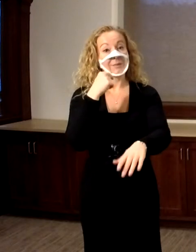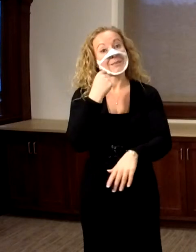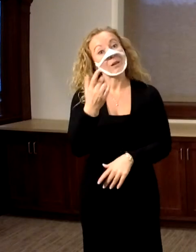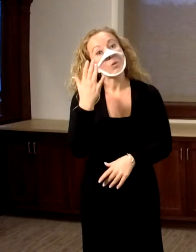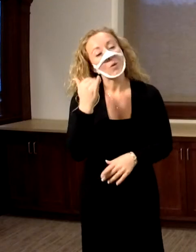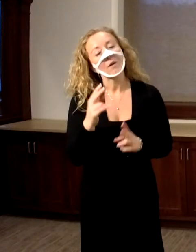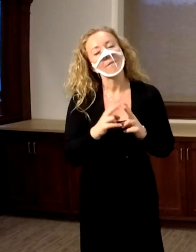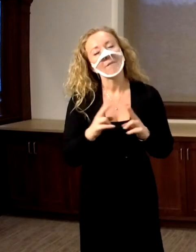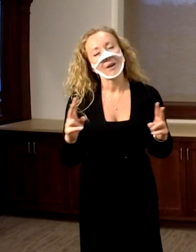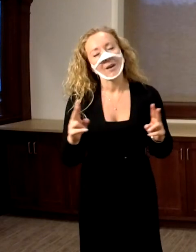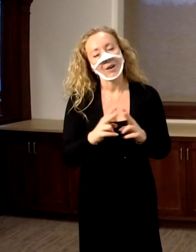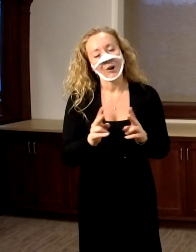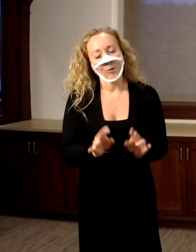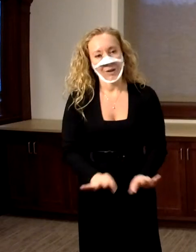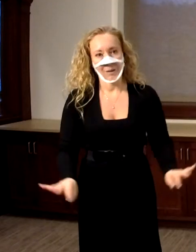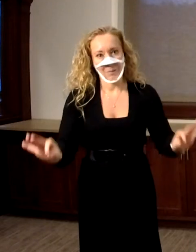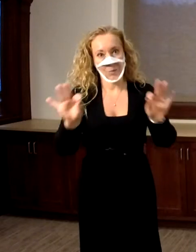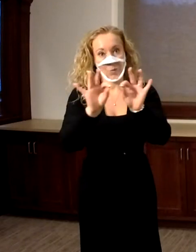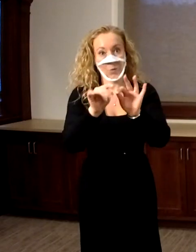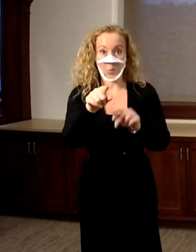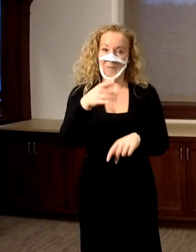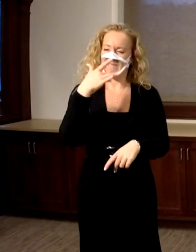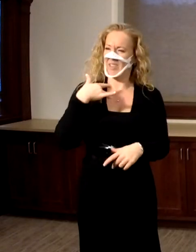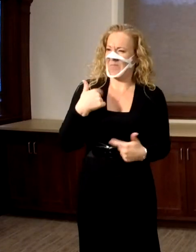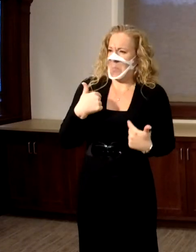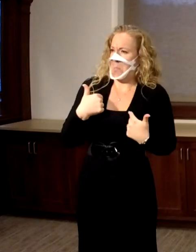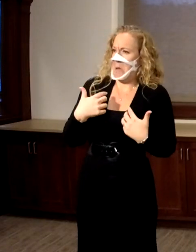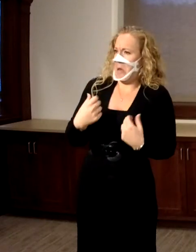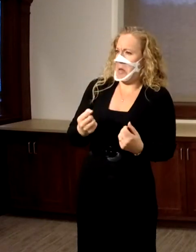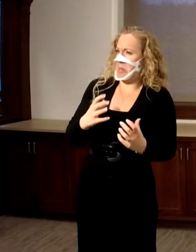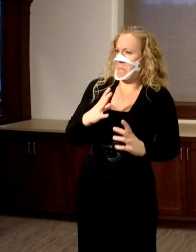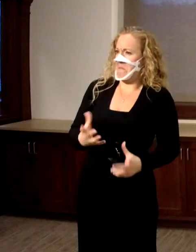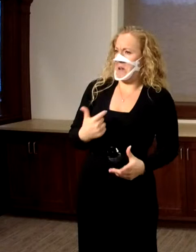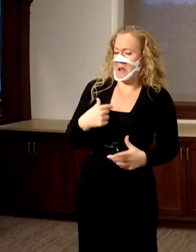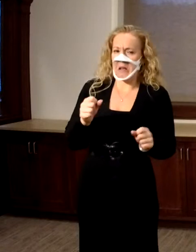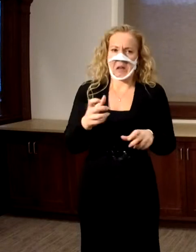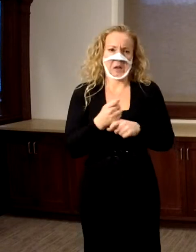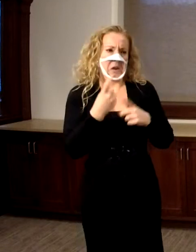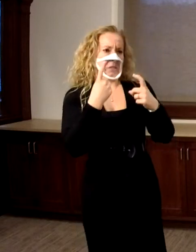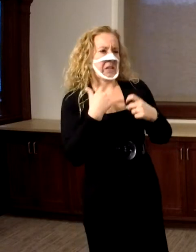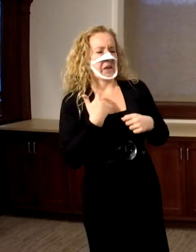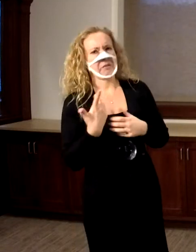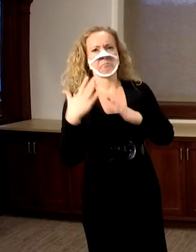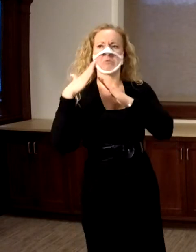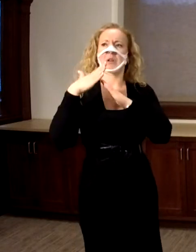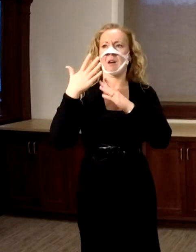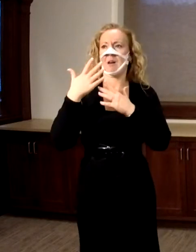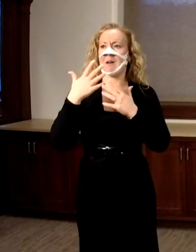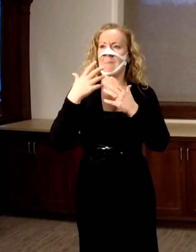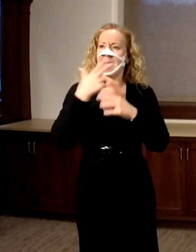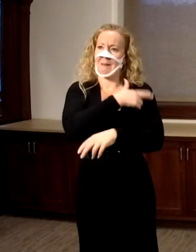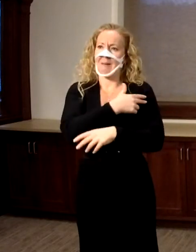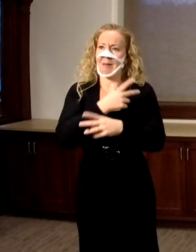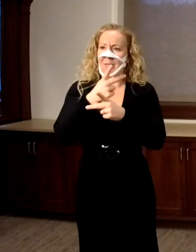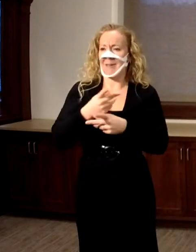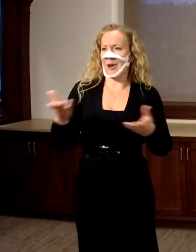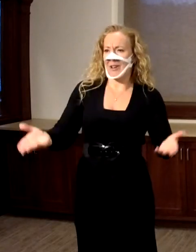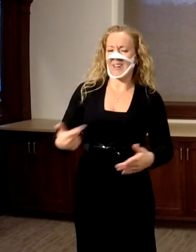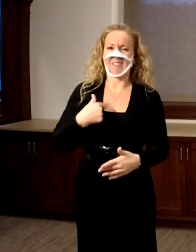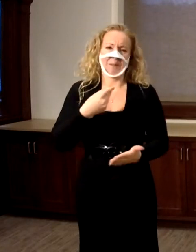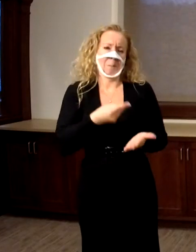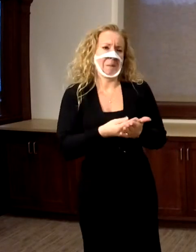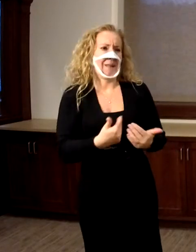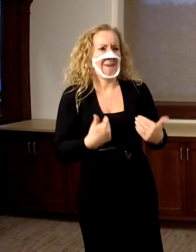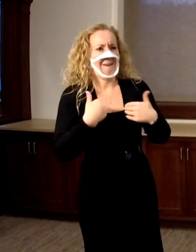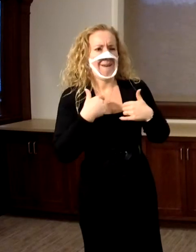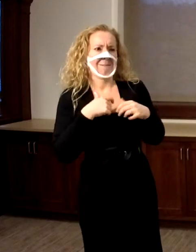incredibly important. You may be healthy, you may have ready access to testing and top-notch medical care, you may be financially able